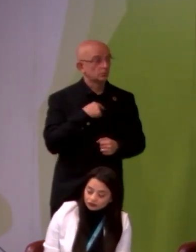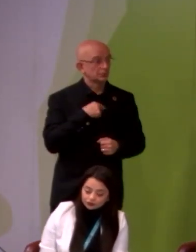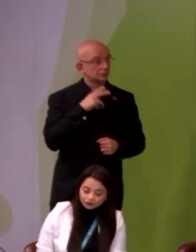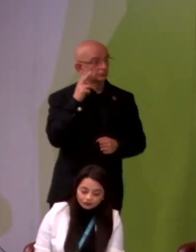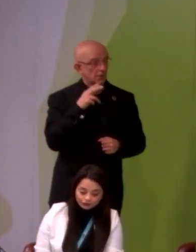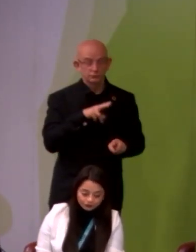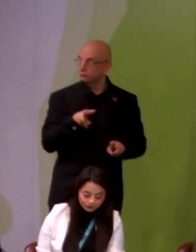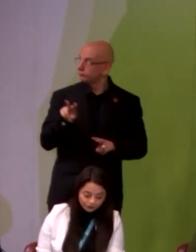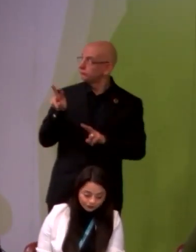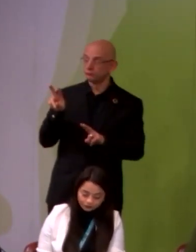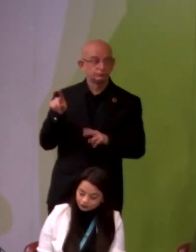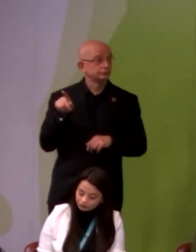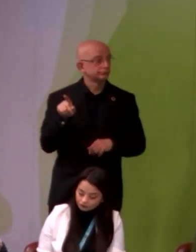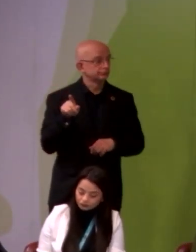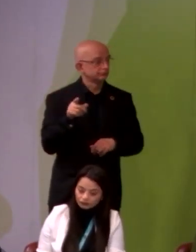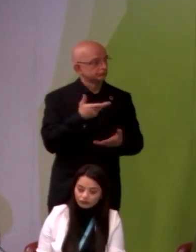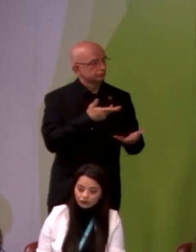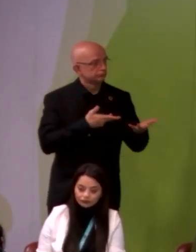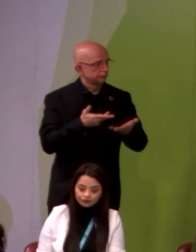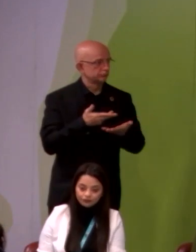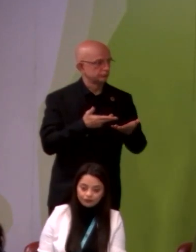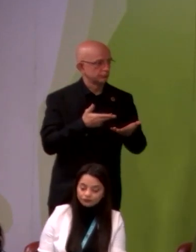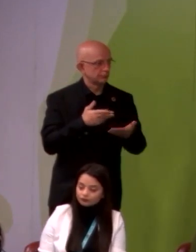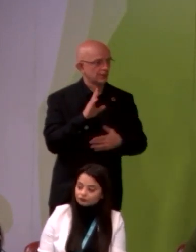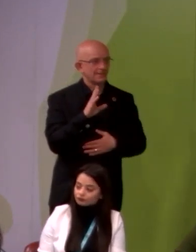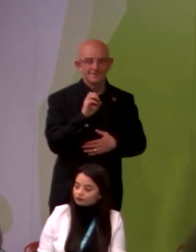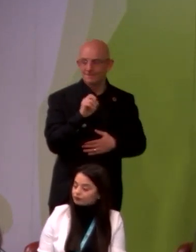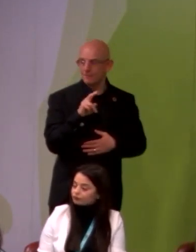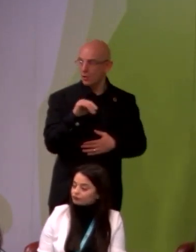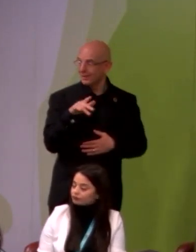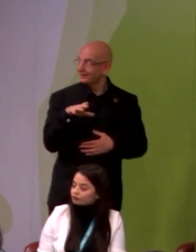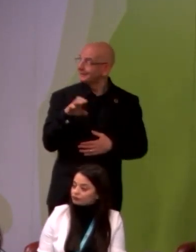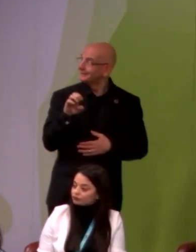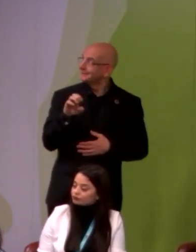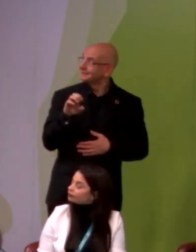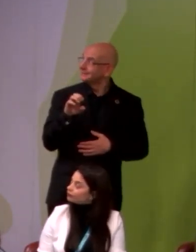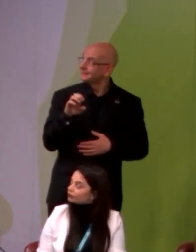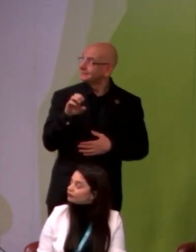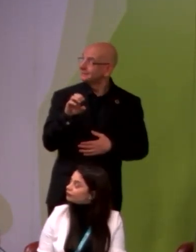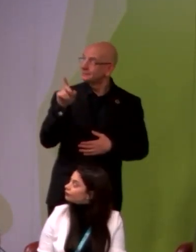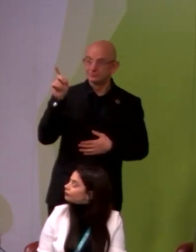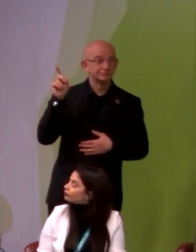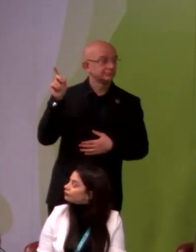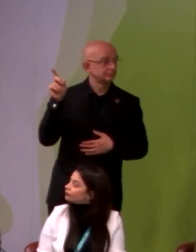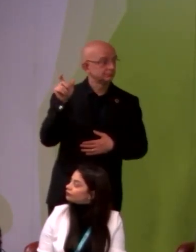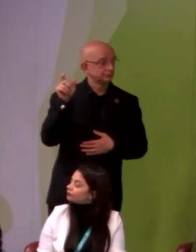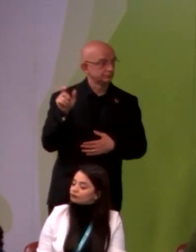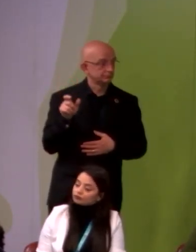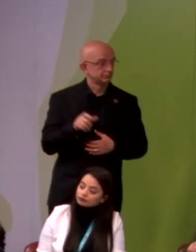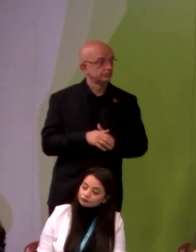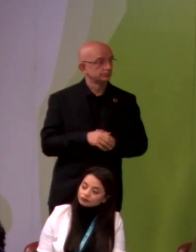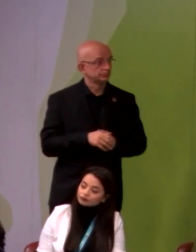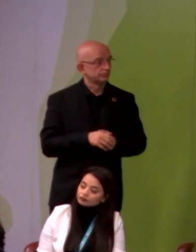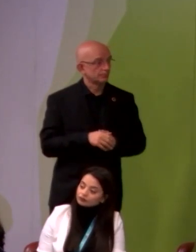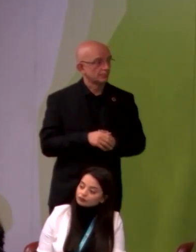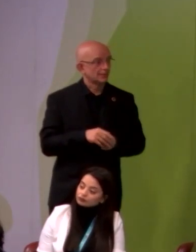our friend, Bernice Nsengiumva. Unfortunately, Bernice was not able to be with us in person today, so she sent a